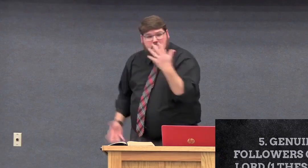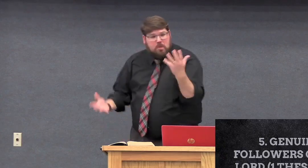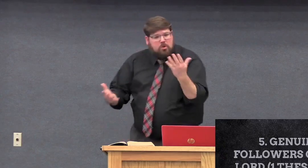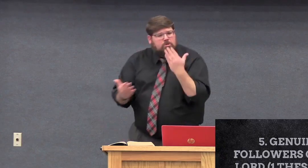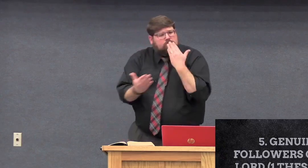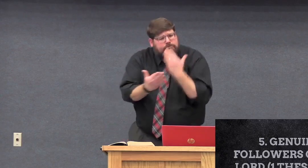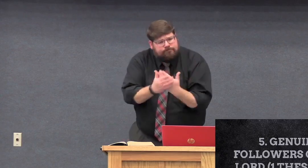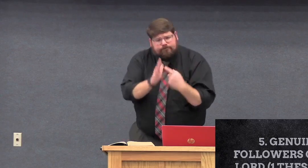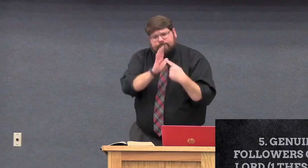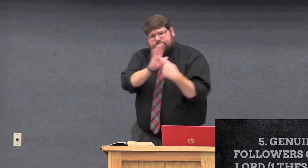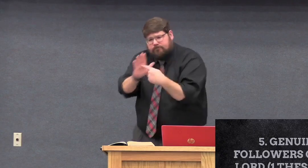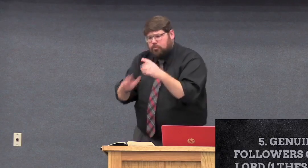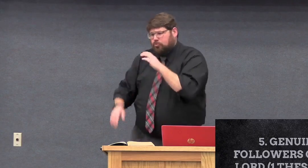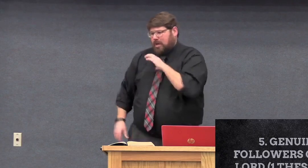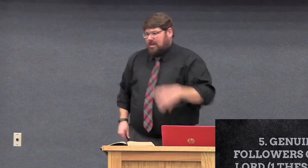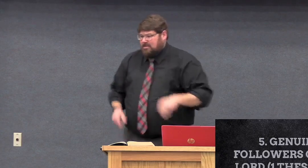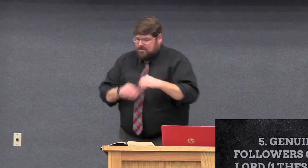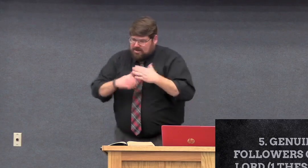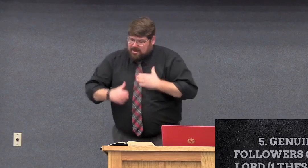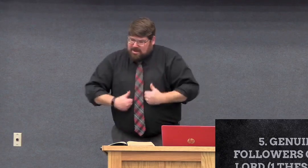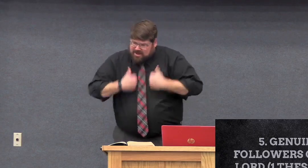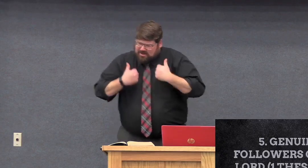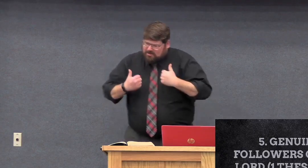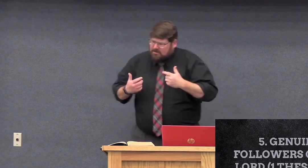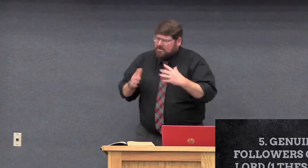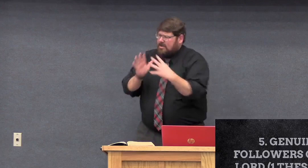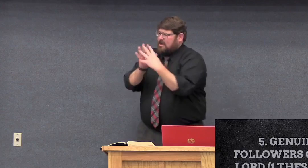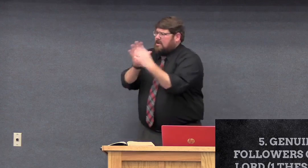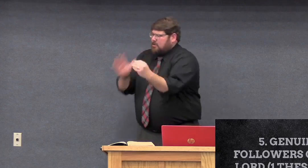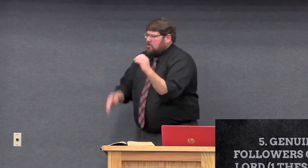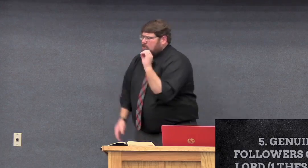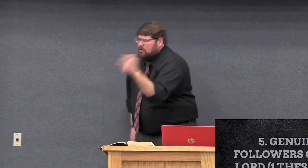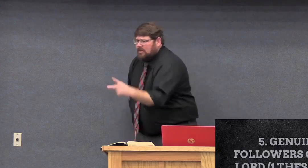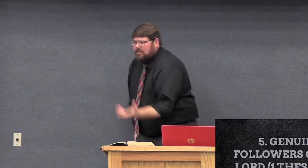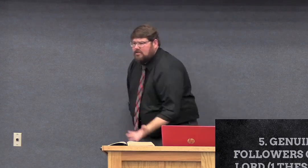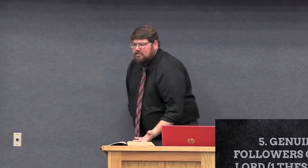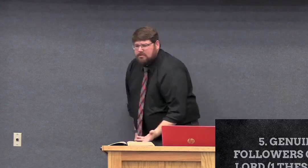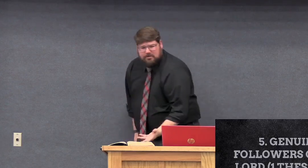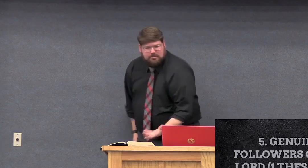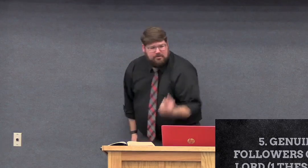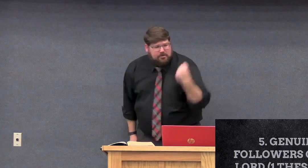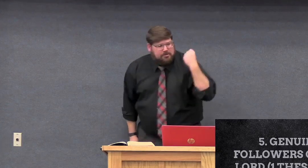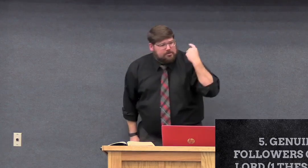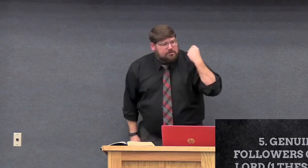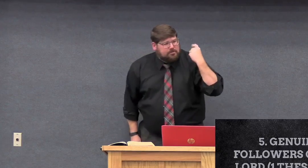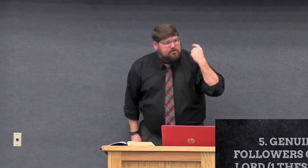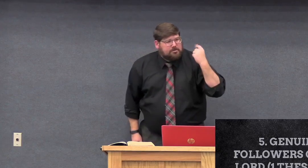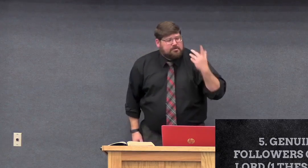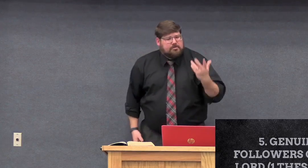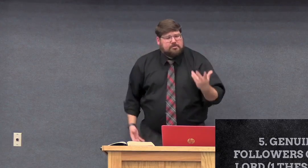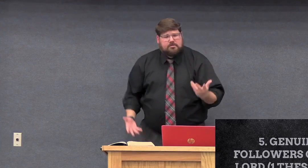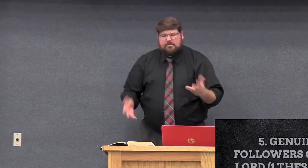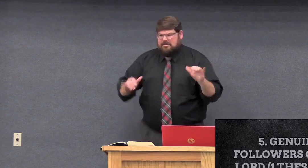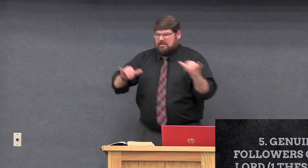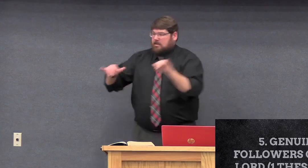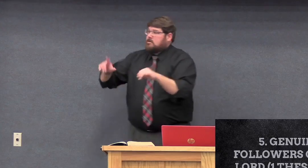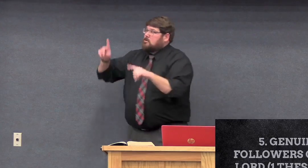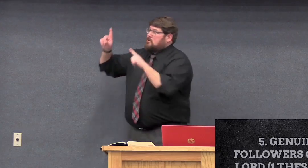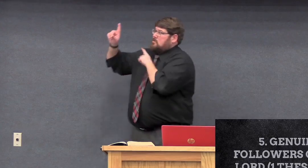realize I am not perfect, but if there are good character traits that exhibit Christ-likeness, it is okay